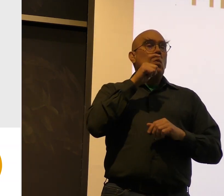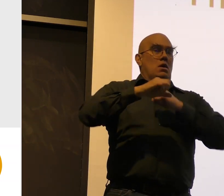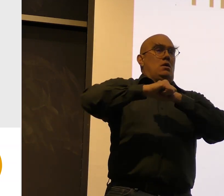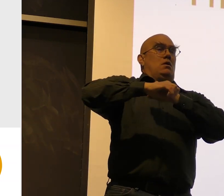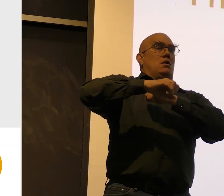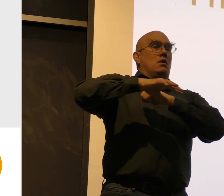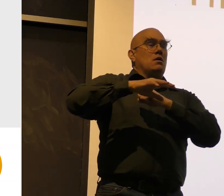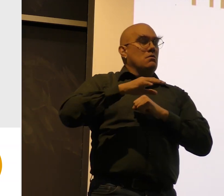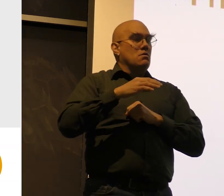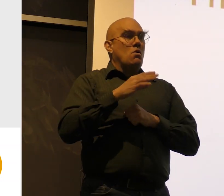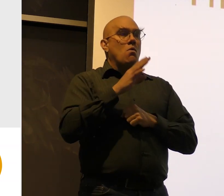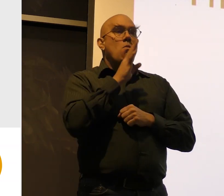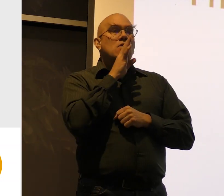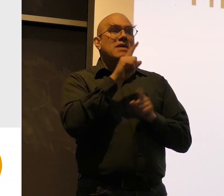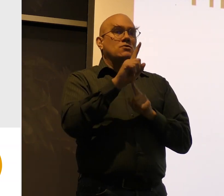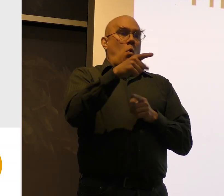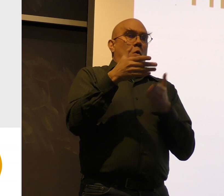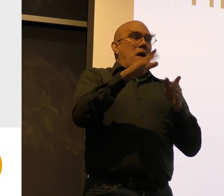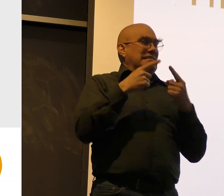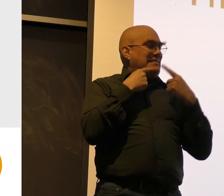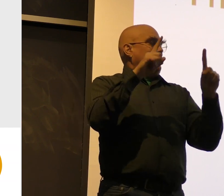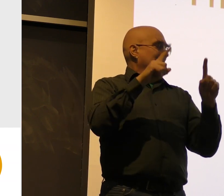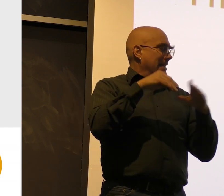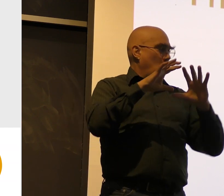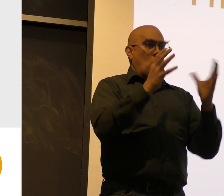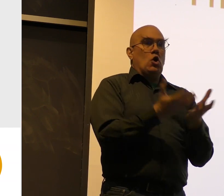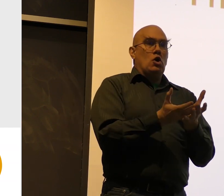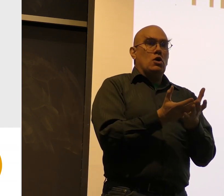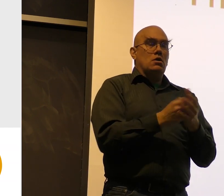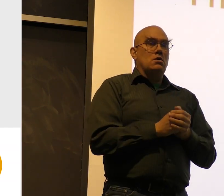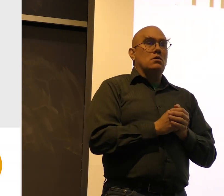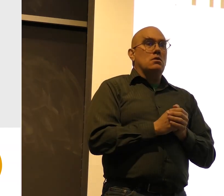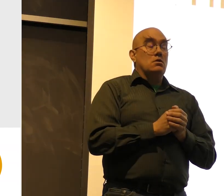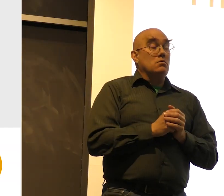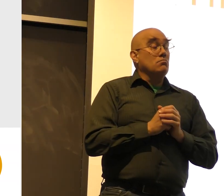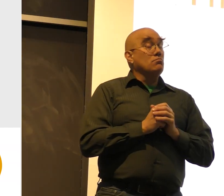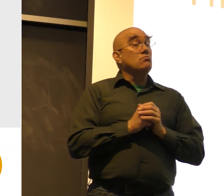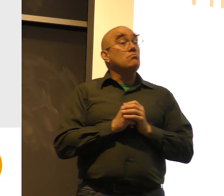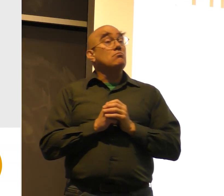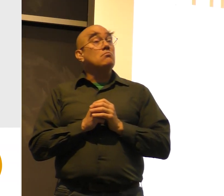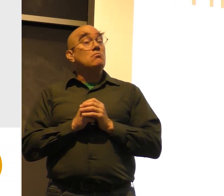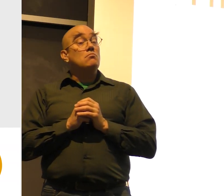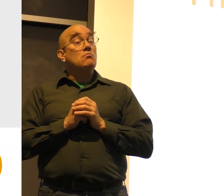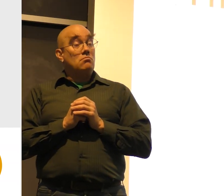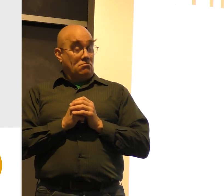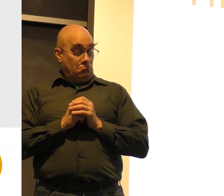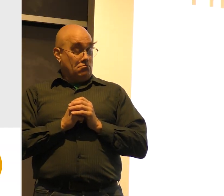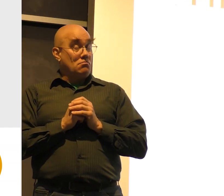However, I am offended when I do see propaganda, if you will, about people who talk about the way to be effective communicators in the world, specifically